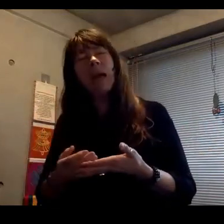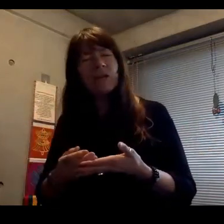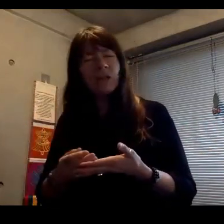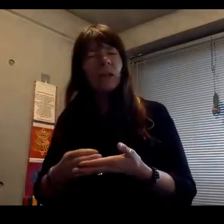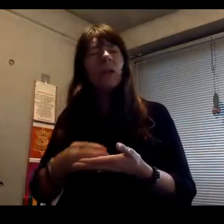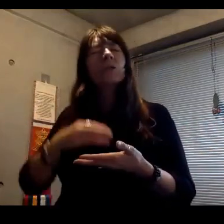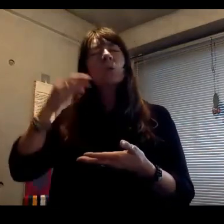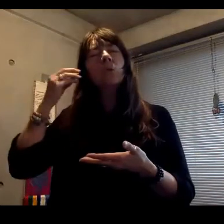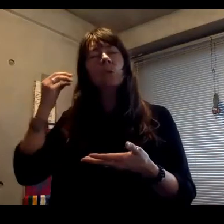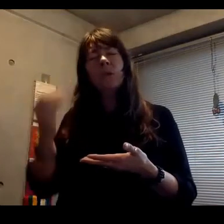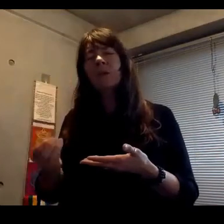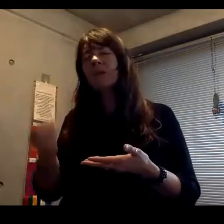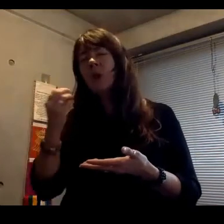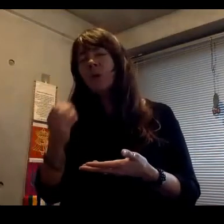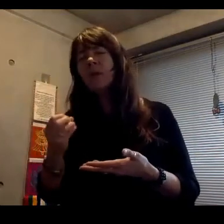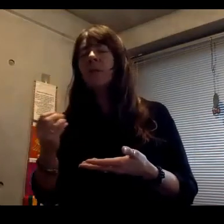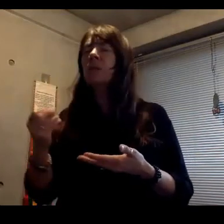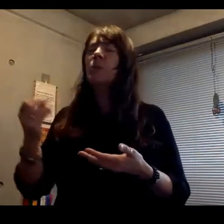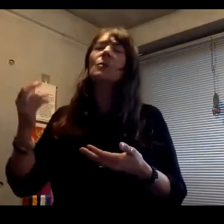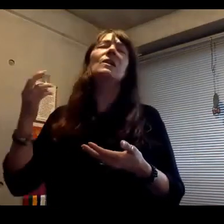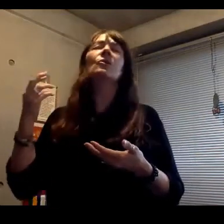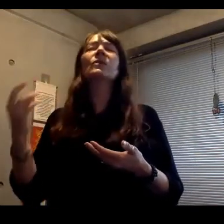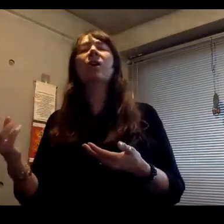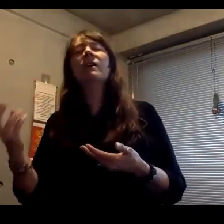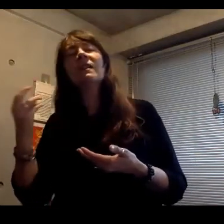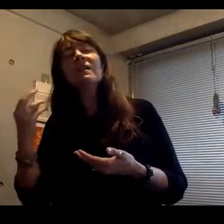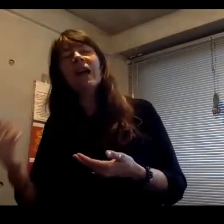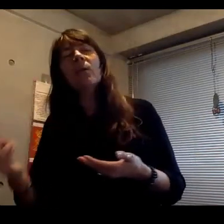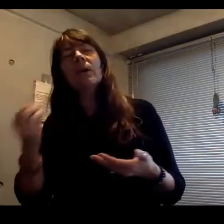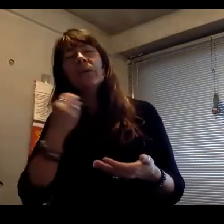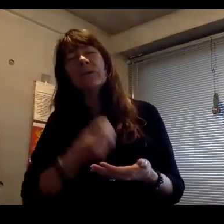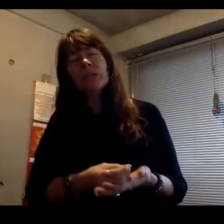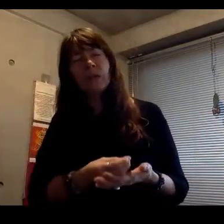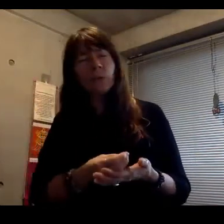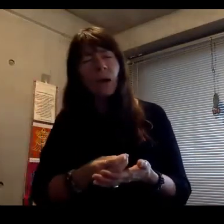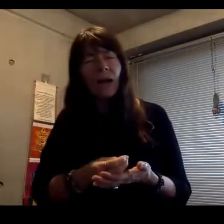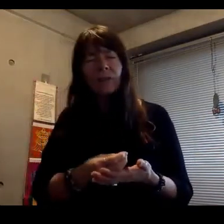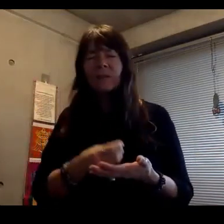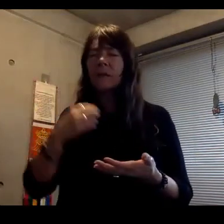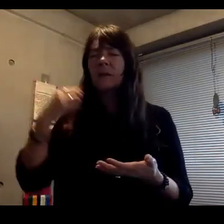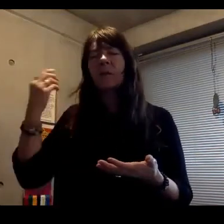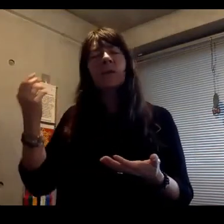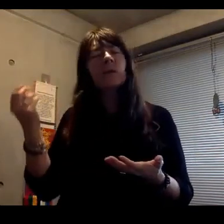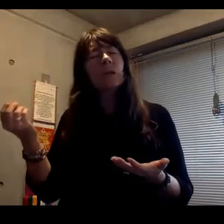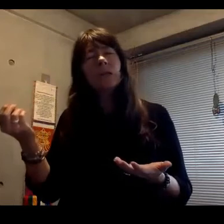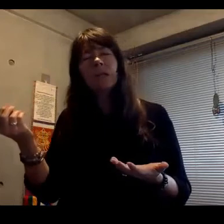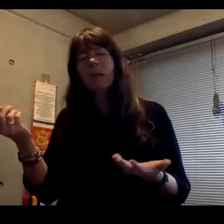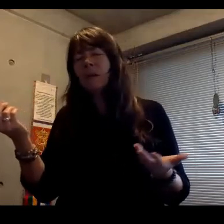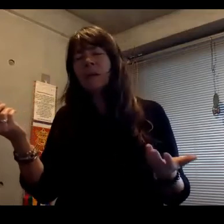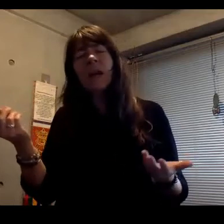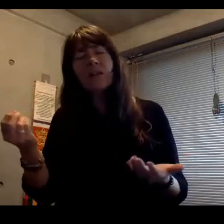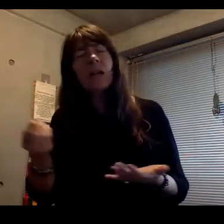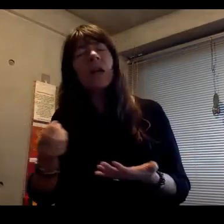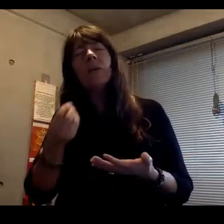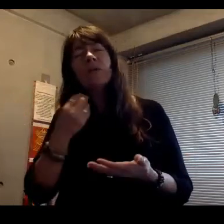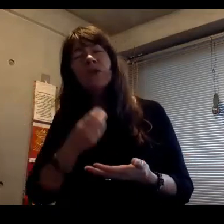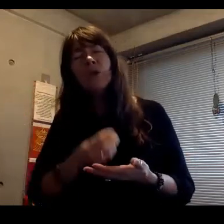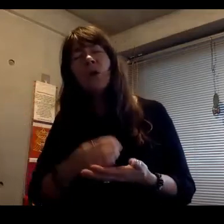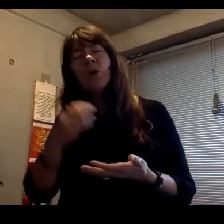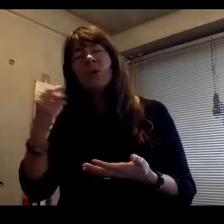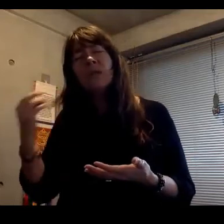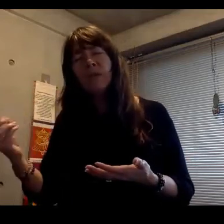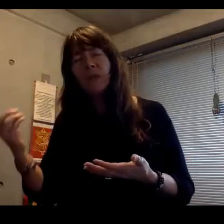doesn't matter. So there's no difference between those locked in a tower and those sitting on the grass with eating nuts.